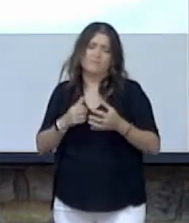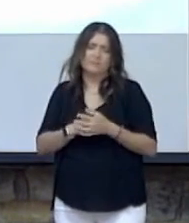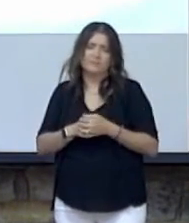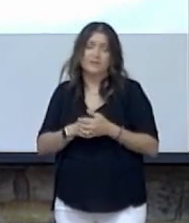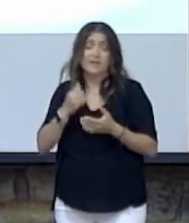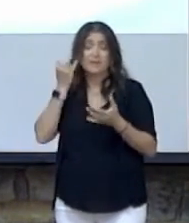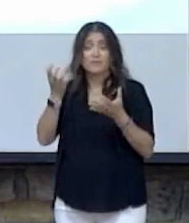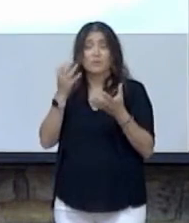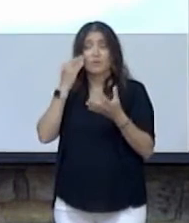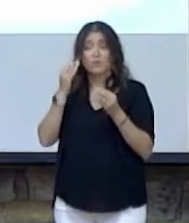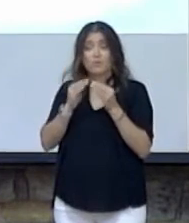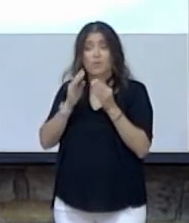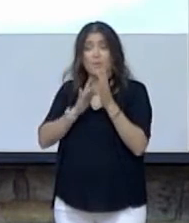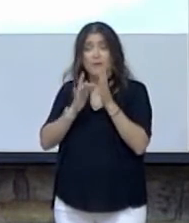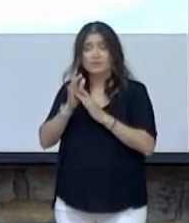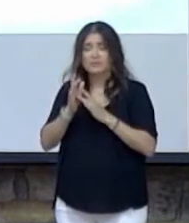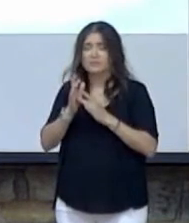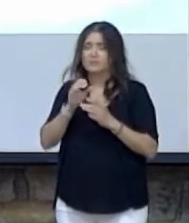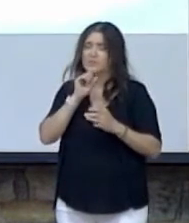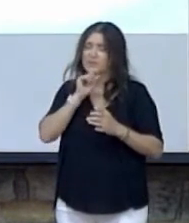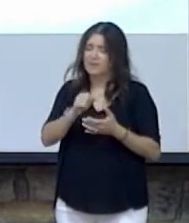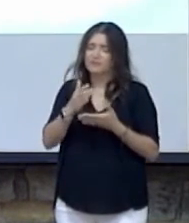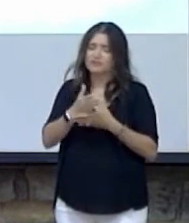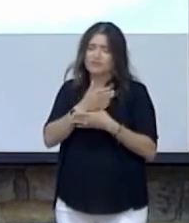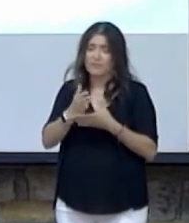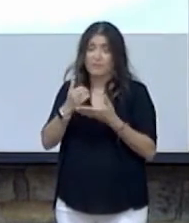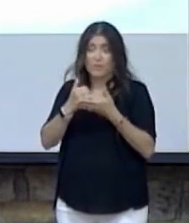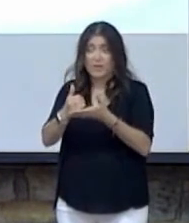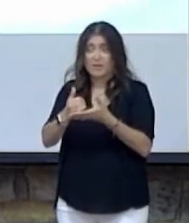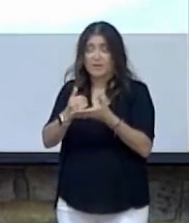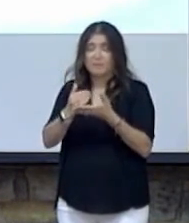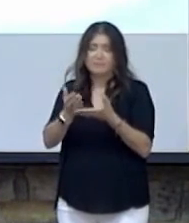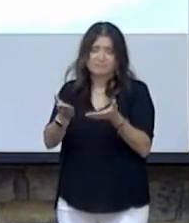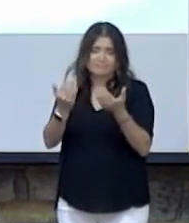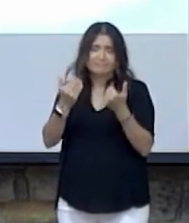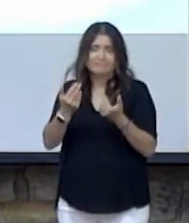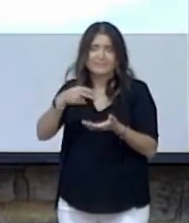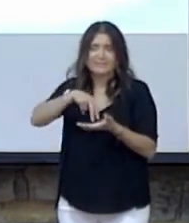love to share Him with you. If we can help you in any way, just let us know now as together we stand and sing.